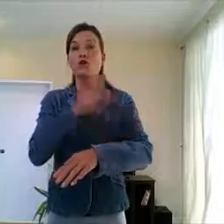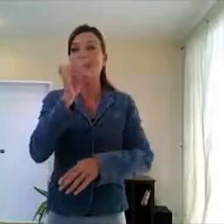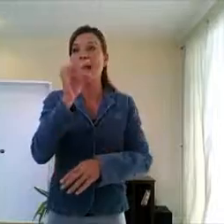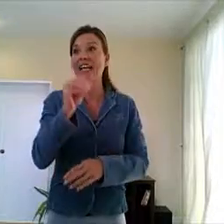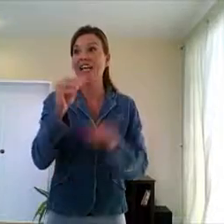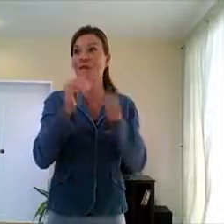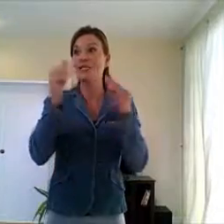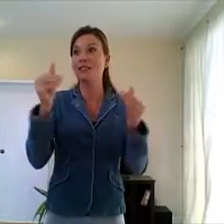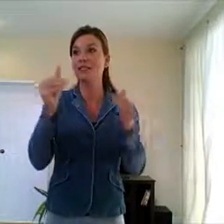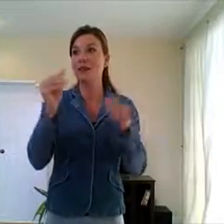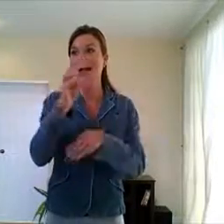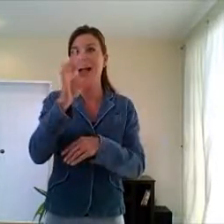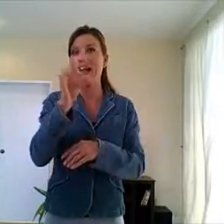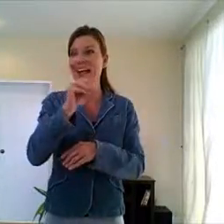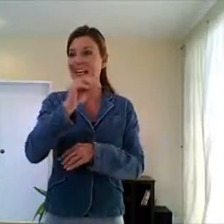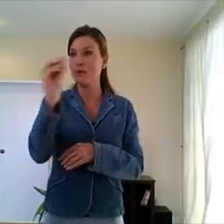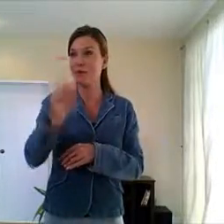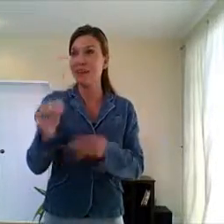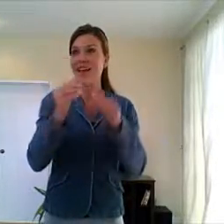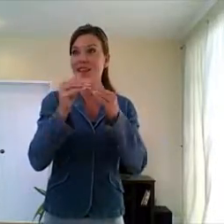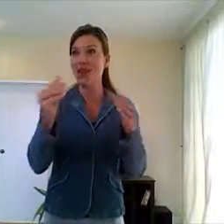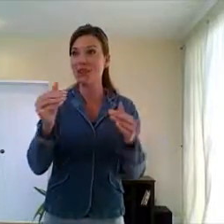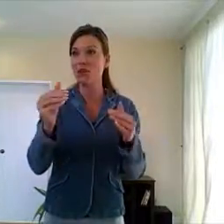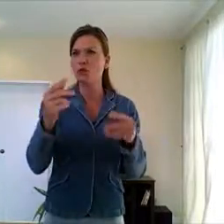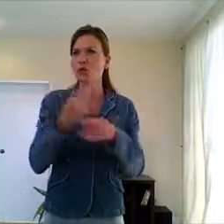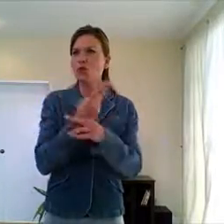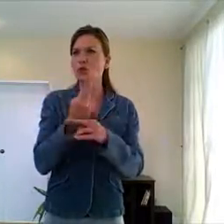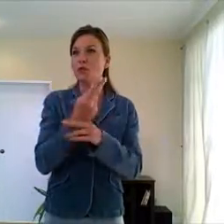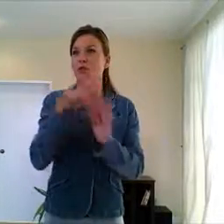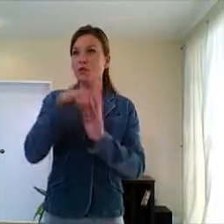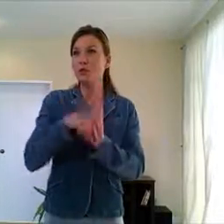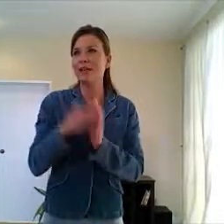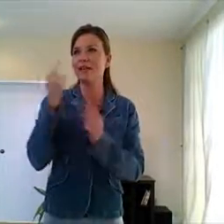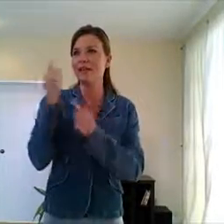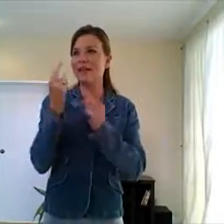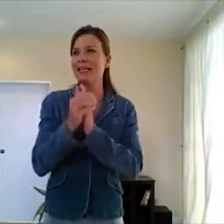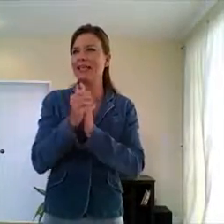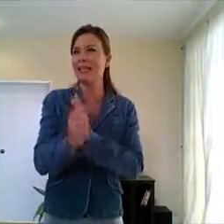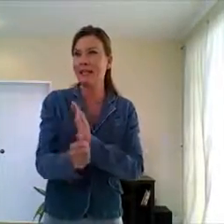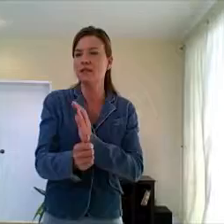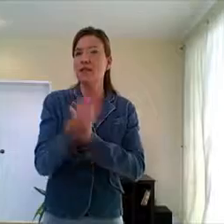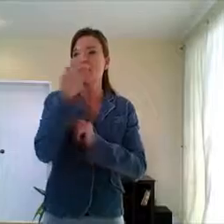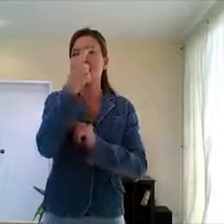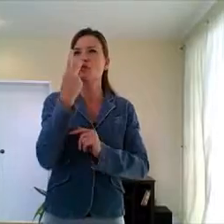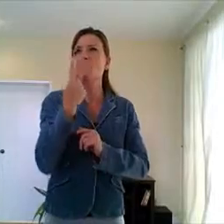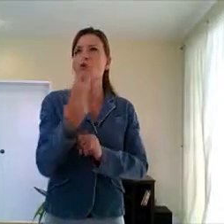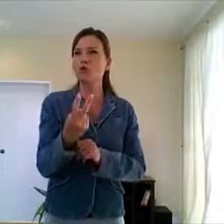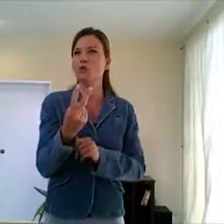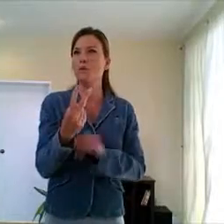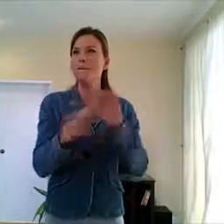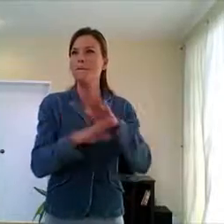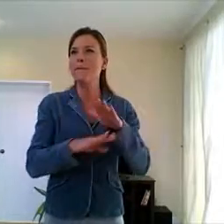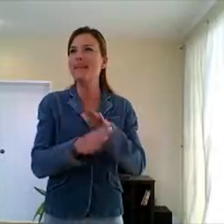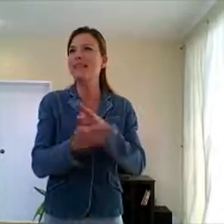skills because there were at least two fundamental things that were different between the first one and the second